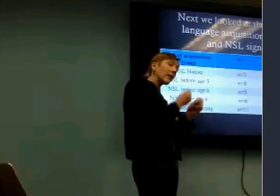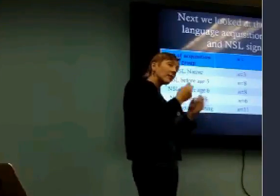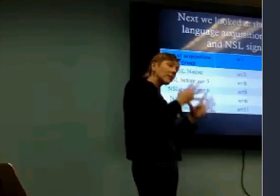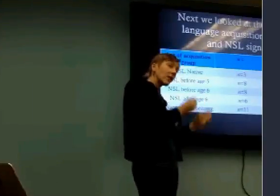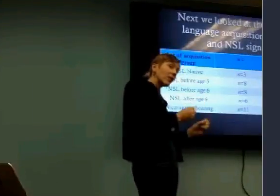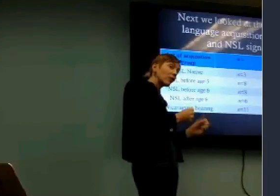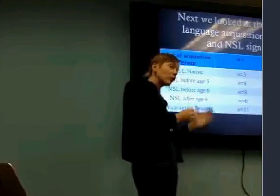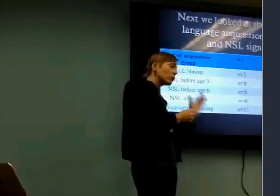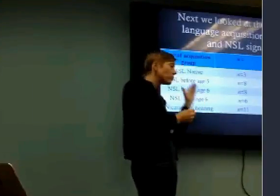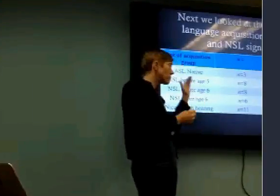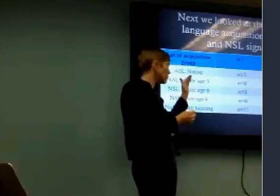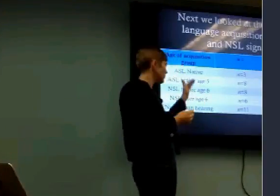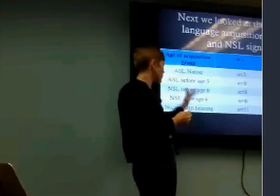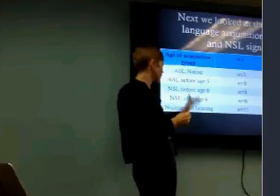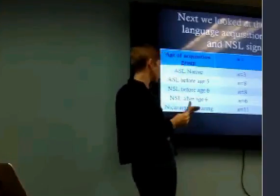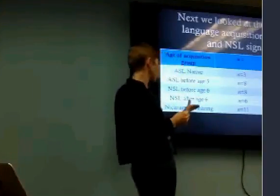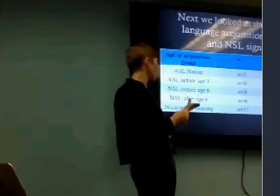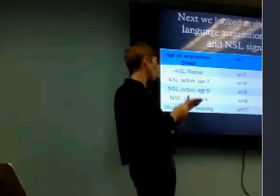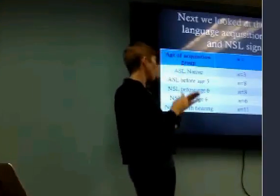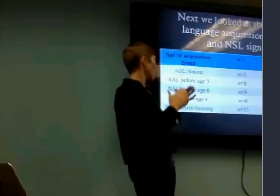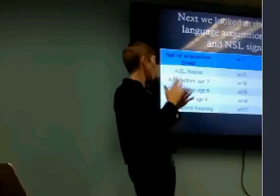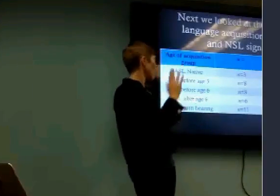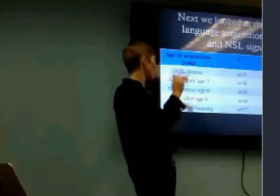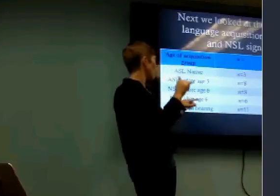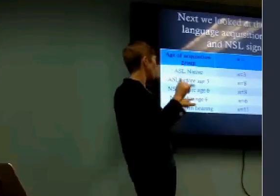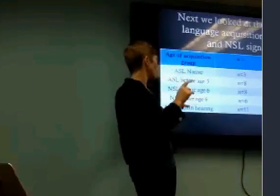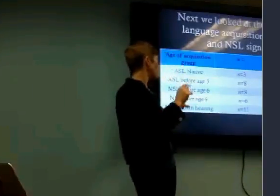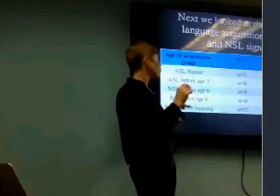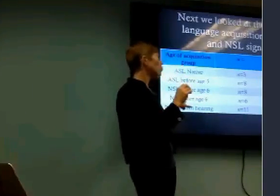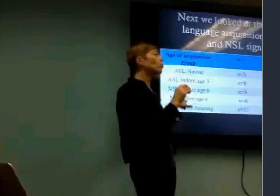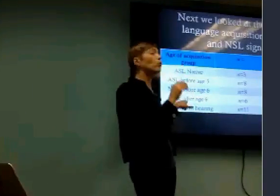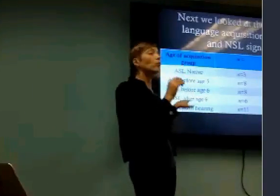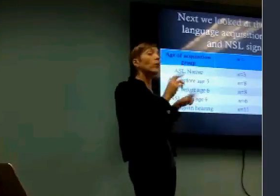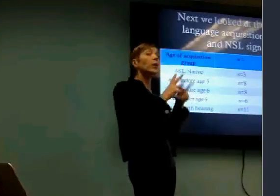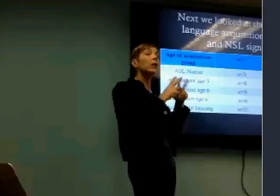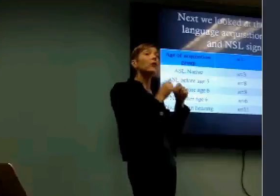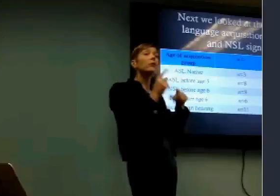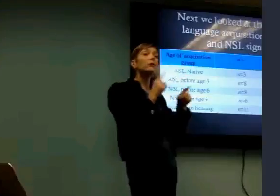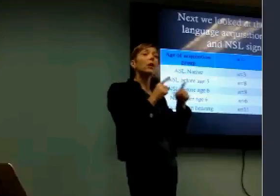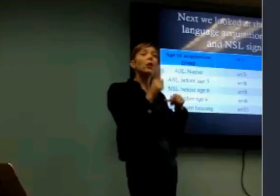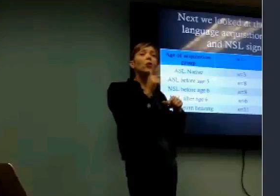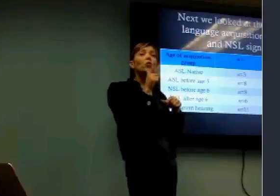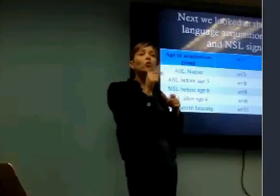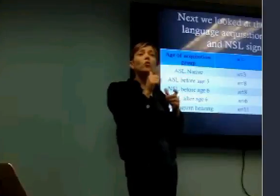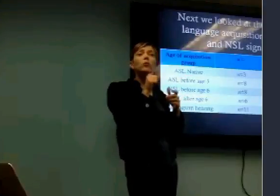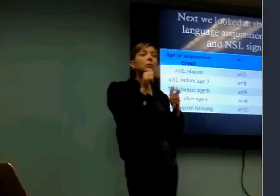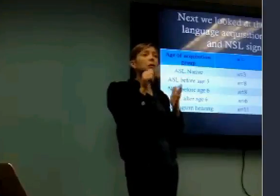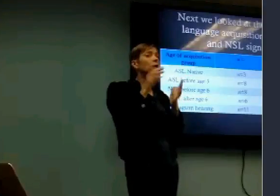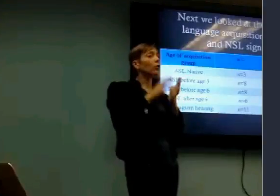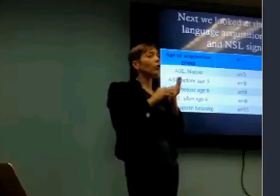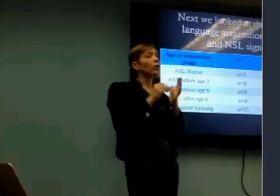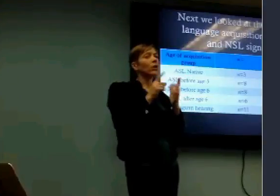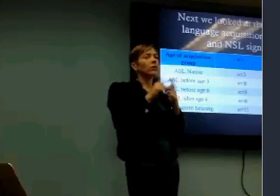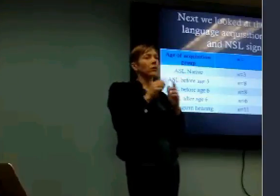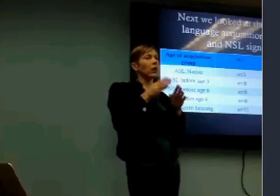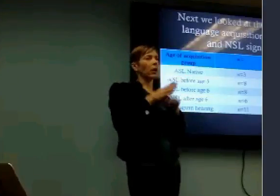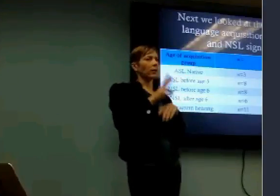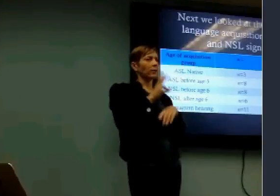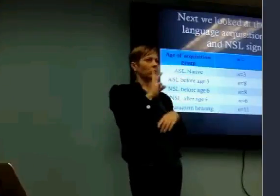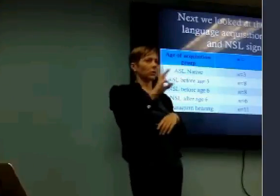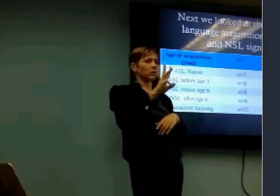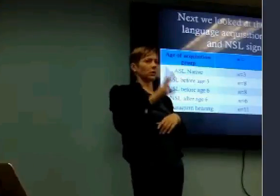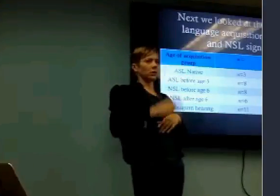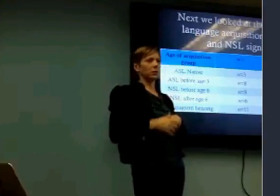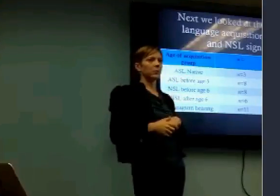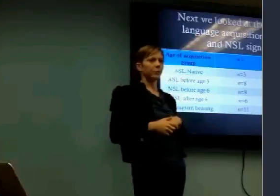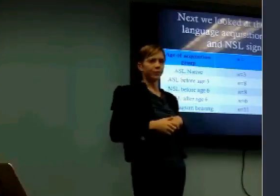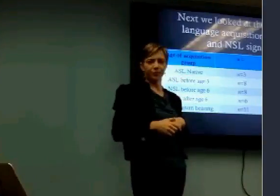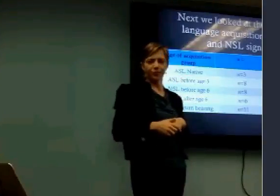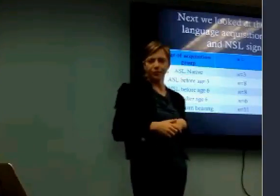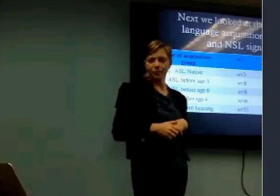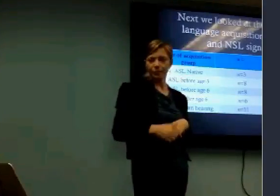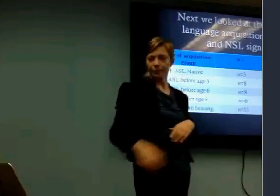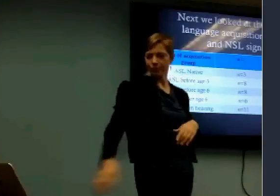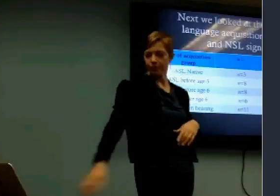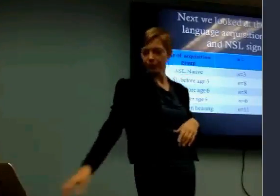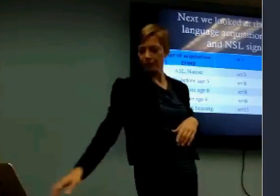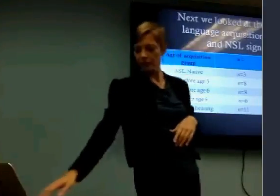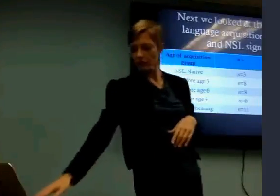So I look at ASL native signers before the age of 3, all the way to people that don't learn Nicaraguan